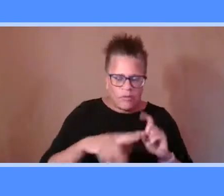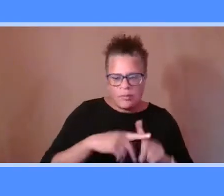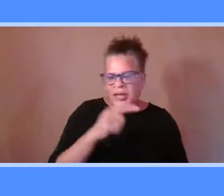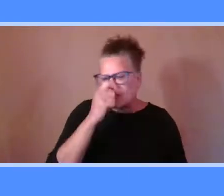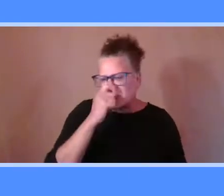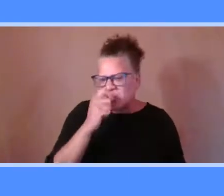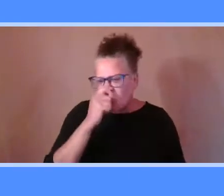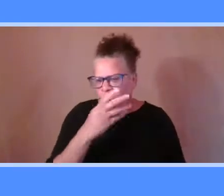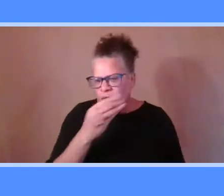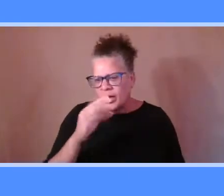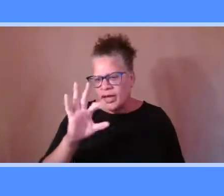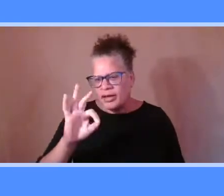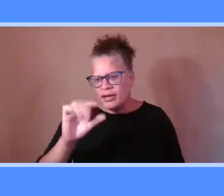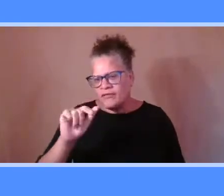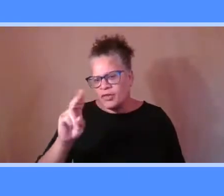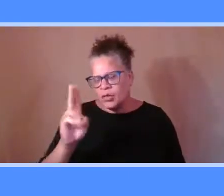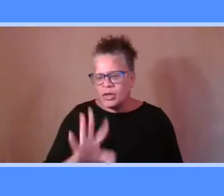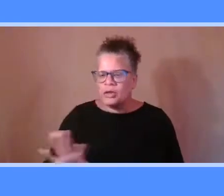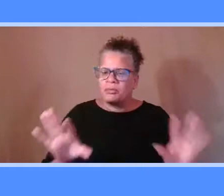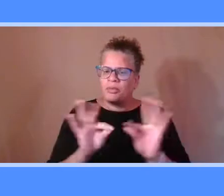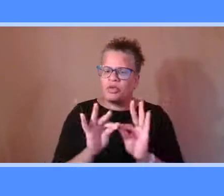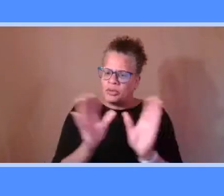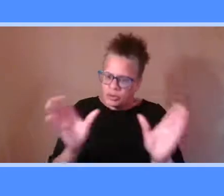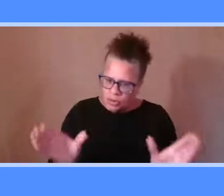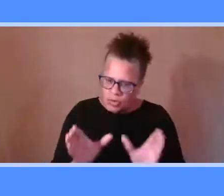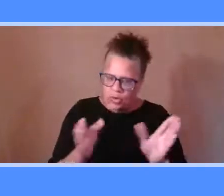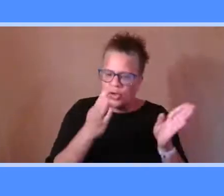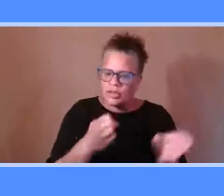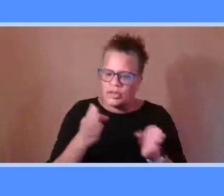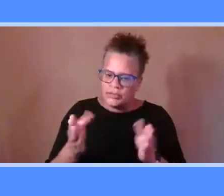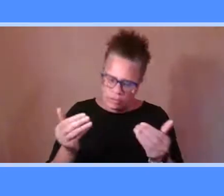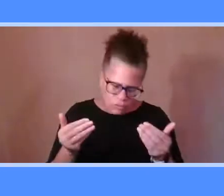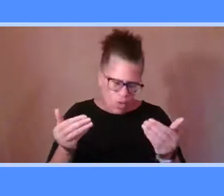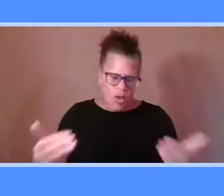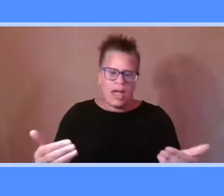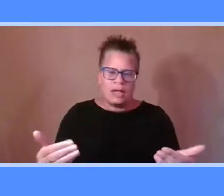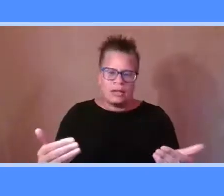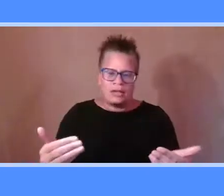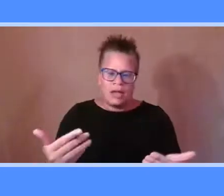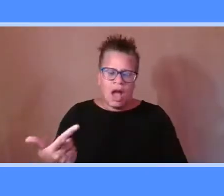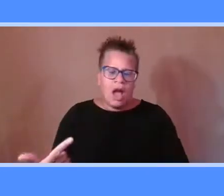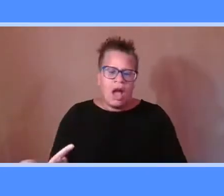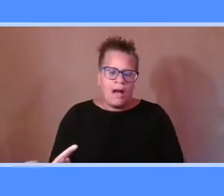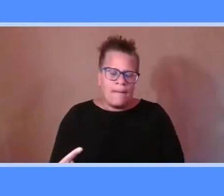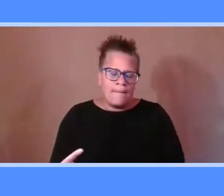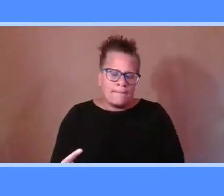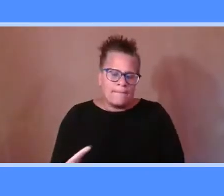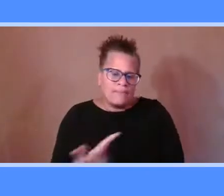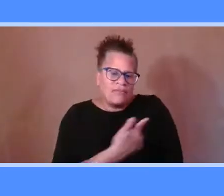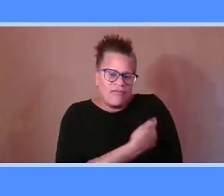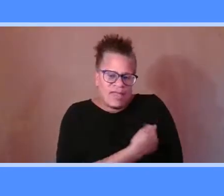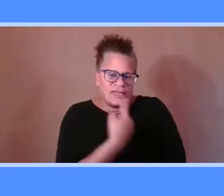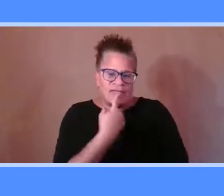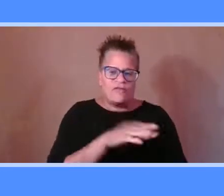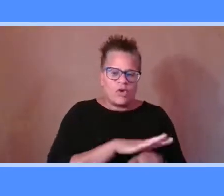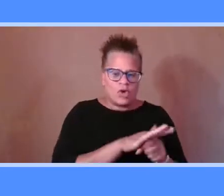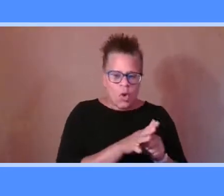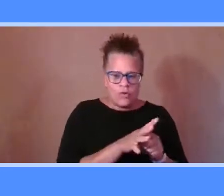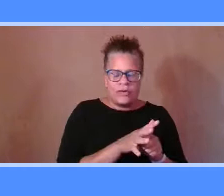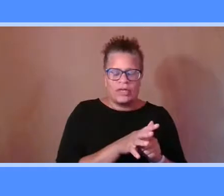so, besides encouraging people to go ahead and receive their COVID